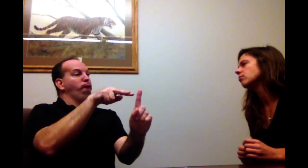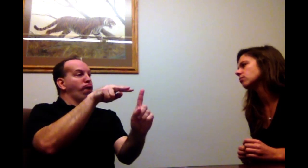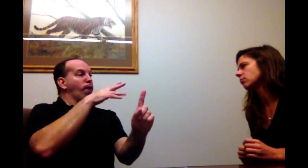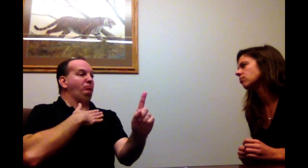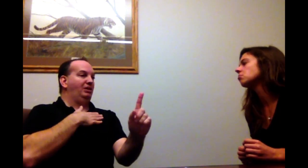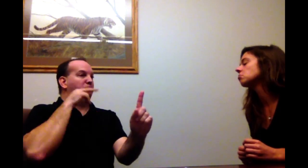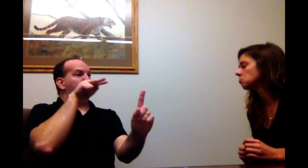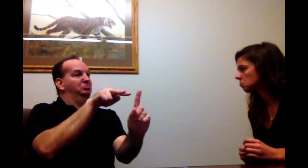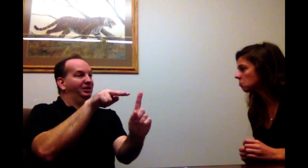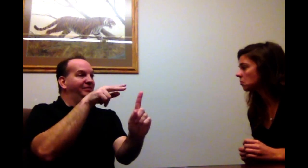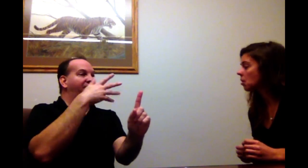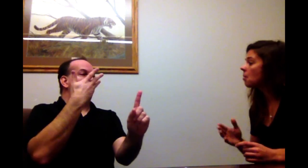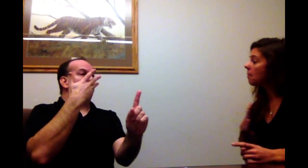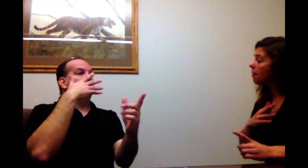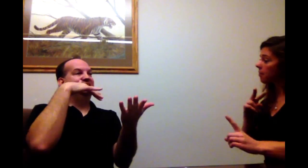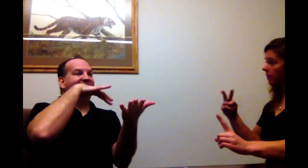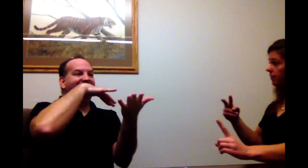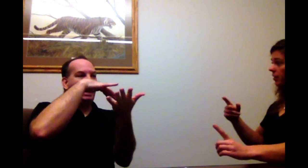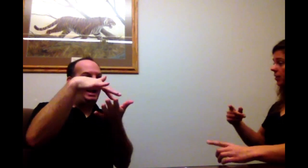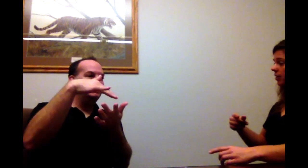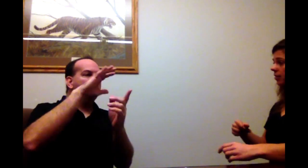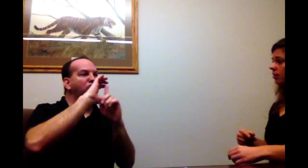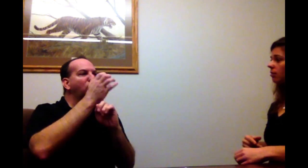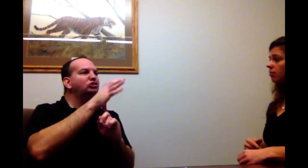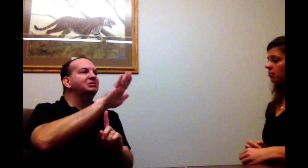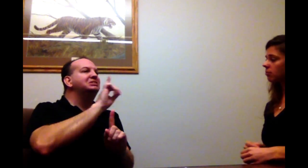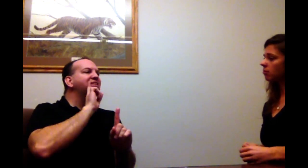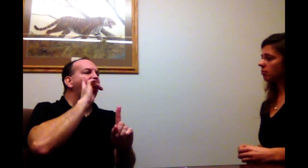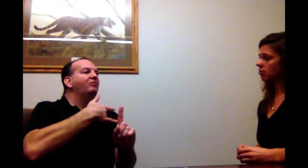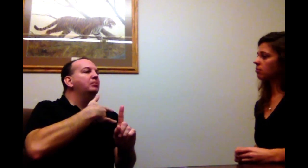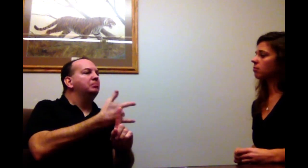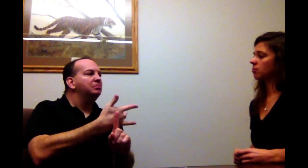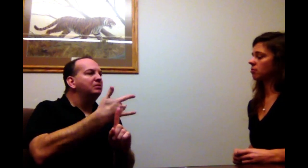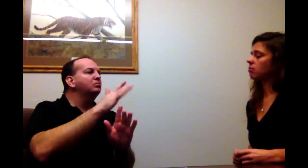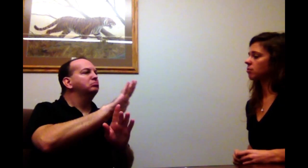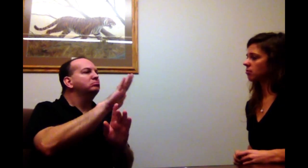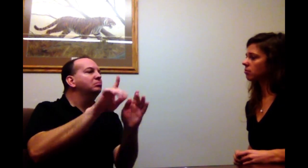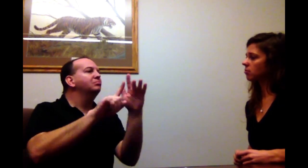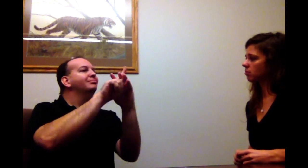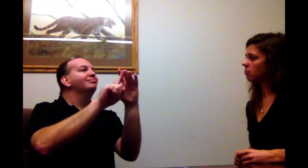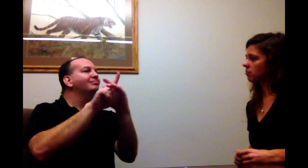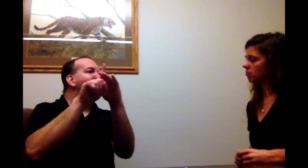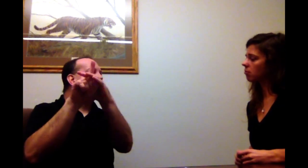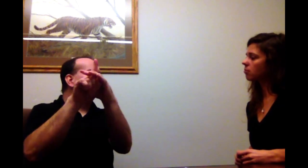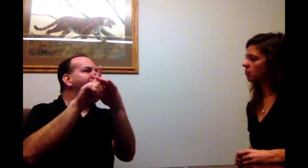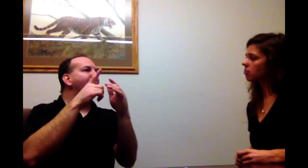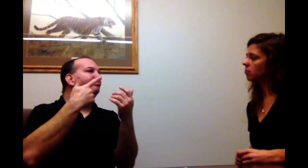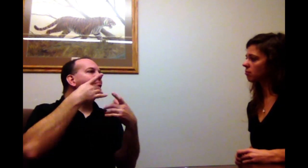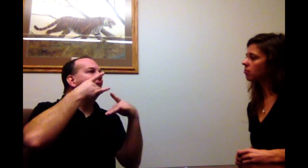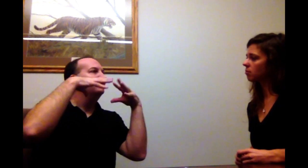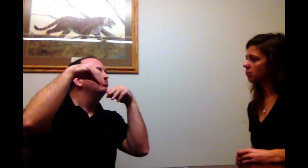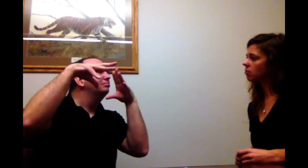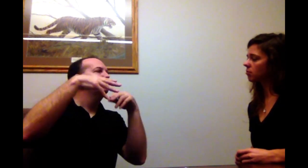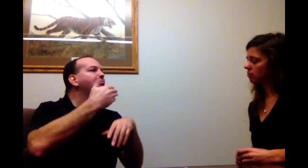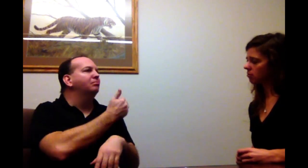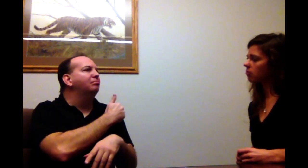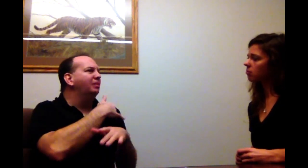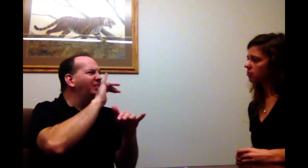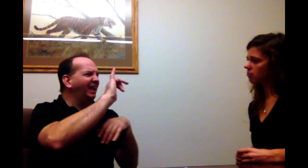their perspective of the culture, what they studied about the culture, what deaf tend to do, like flick the